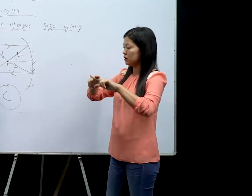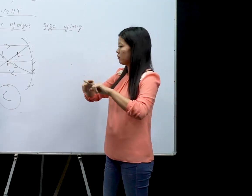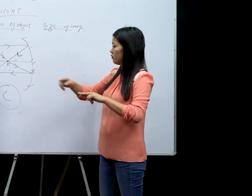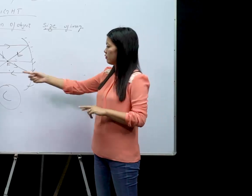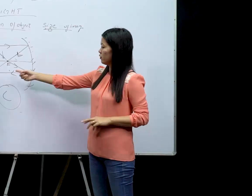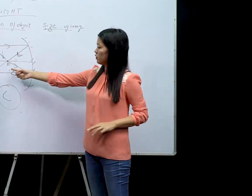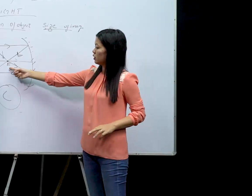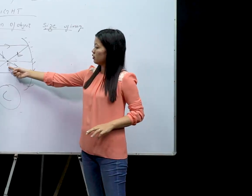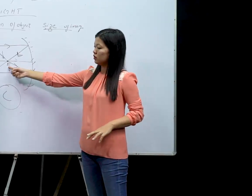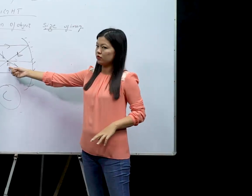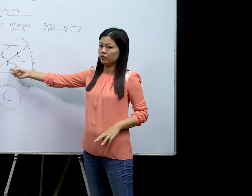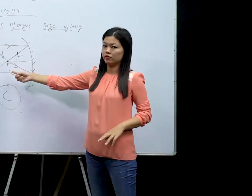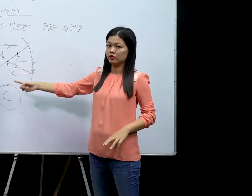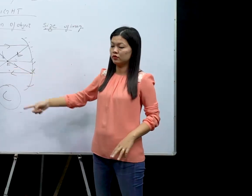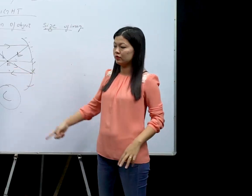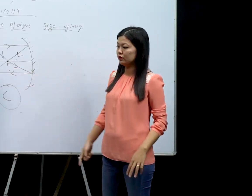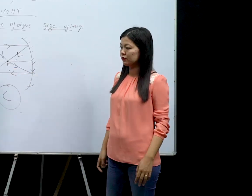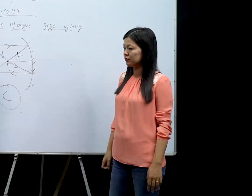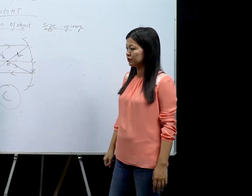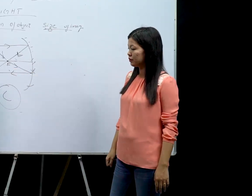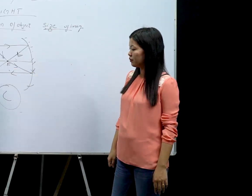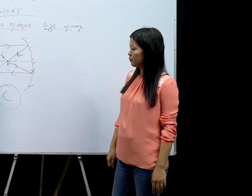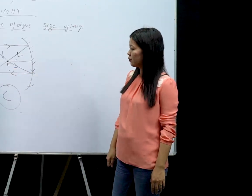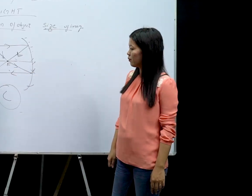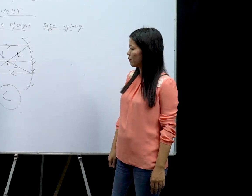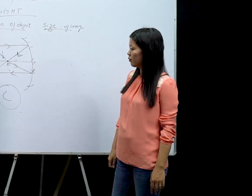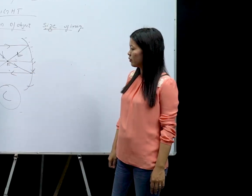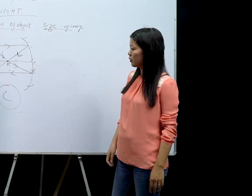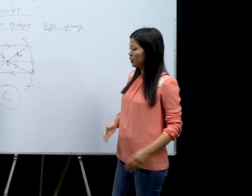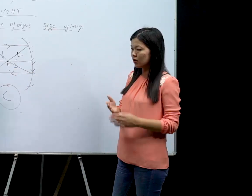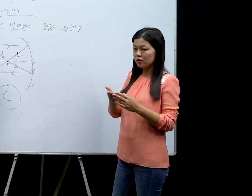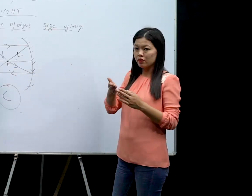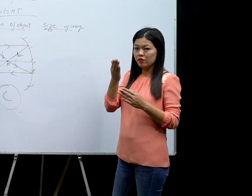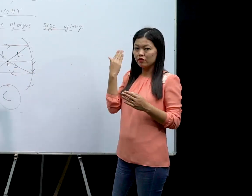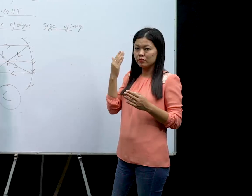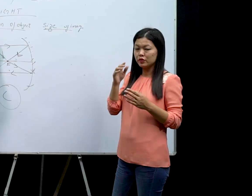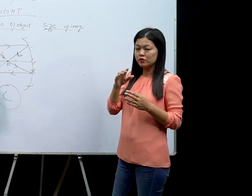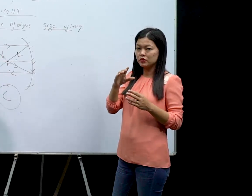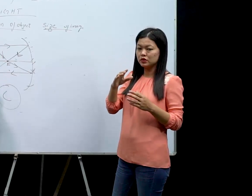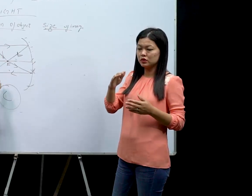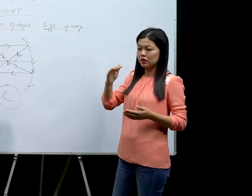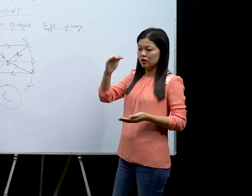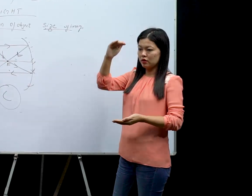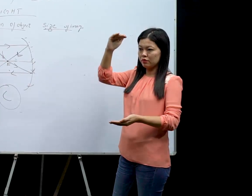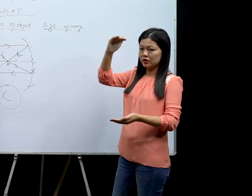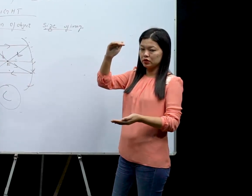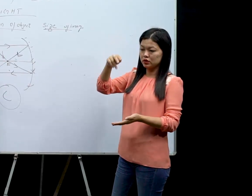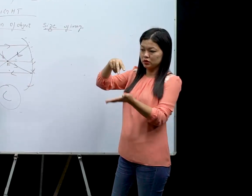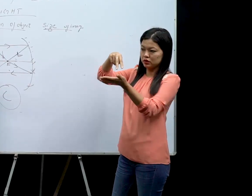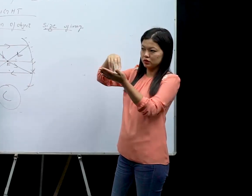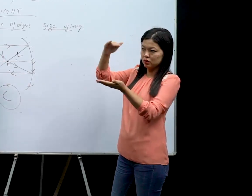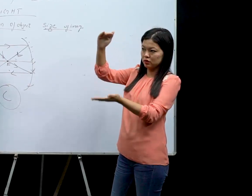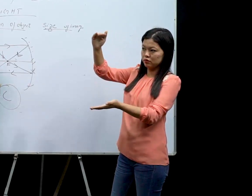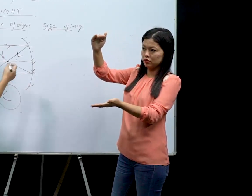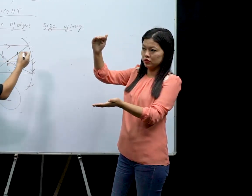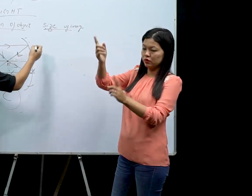size. Before we have seen that the image becomes a little smaller than the object, right? But this is the only condition where you'll get